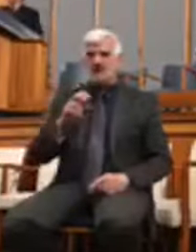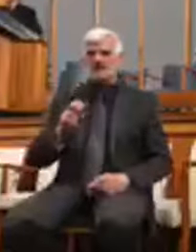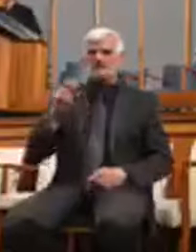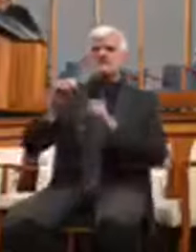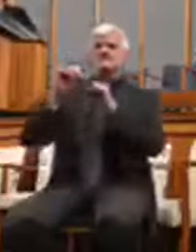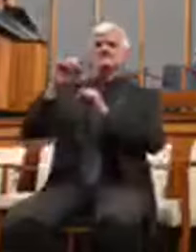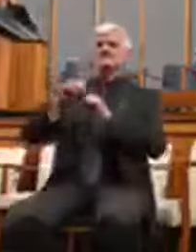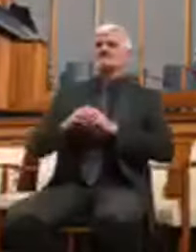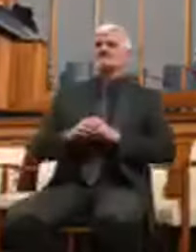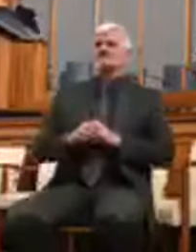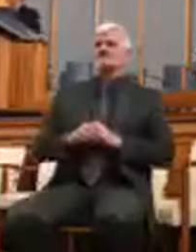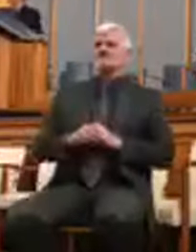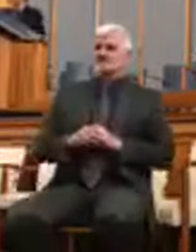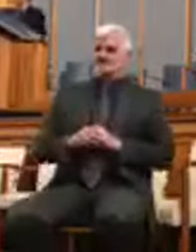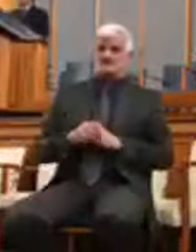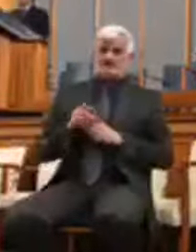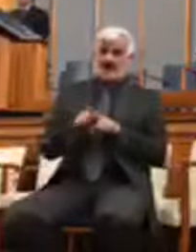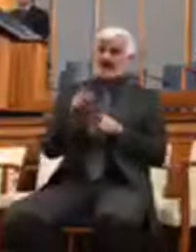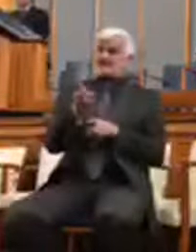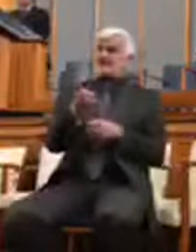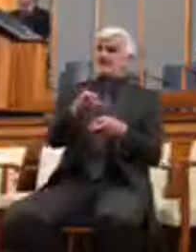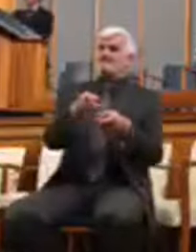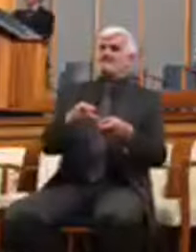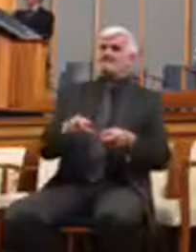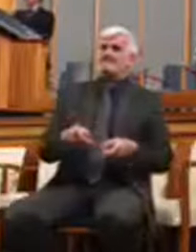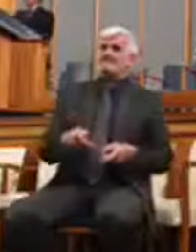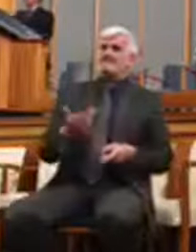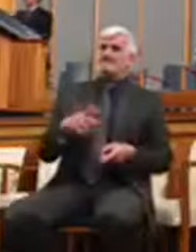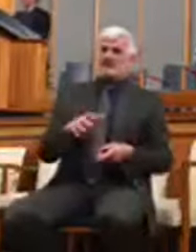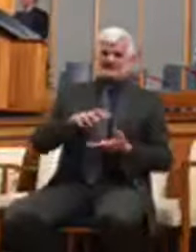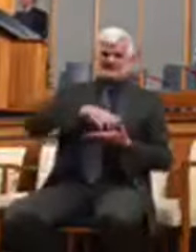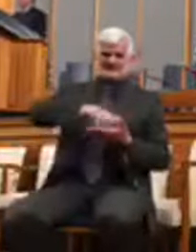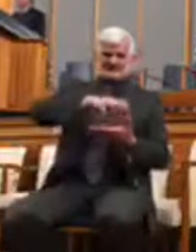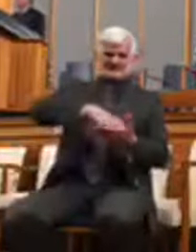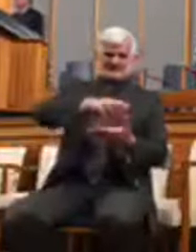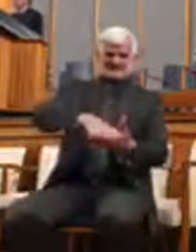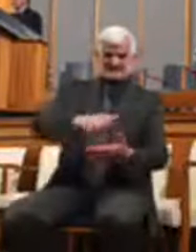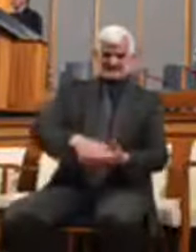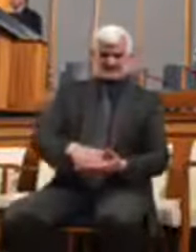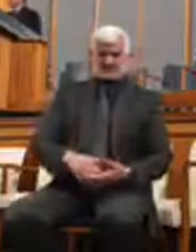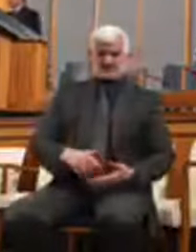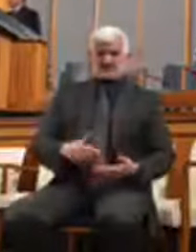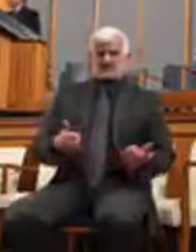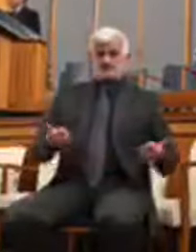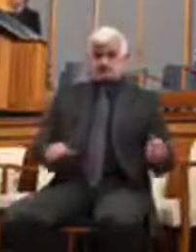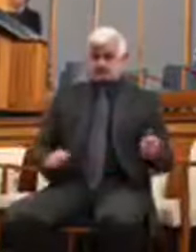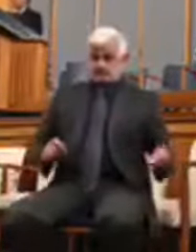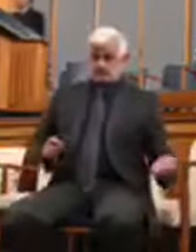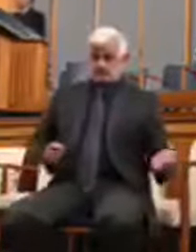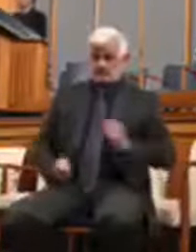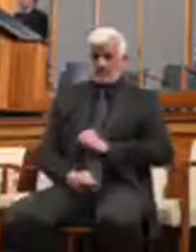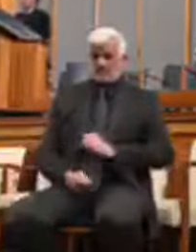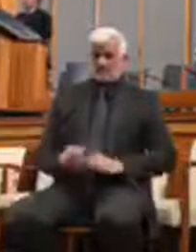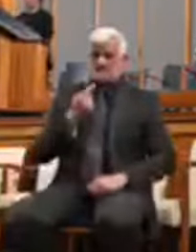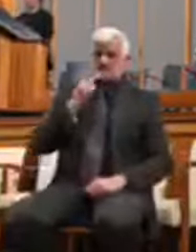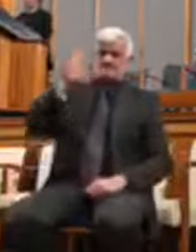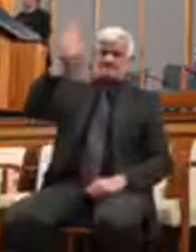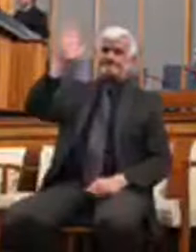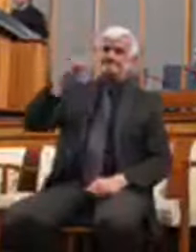back four times the people I have cheated, the people for whom I have taken,